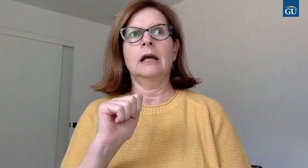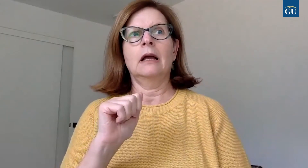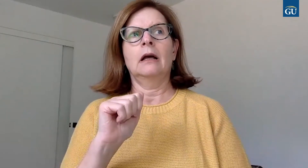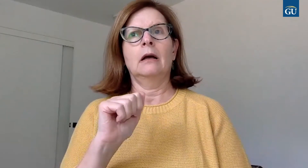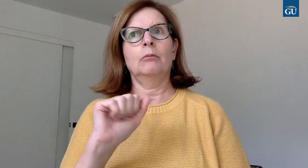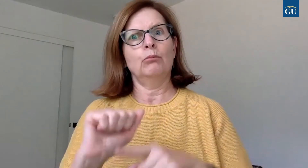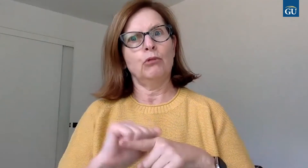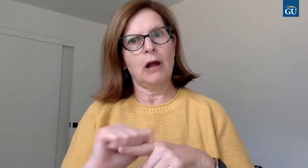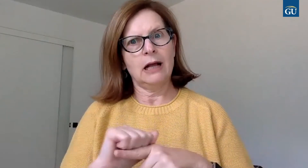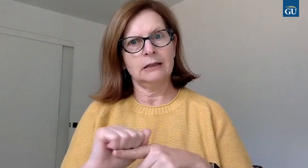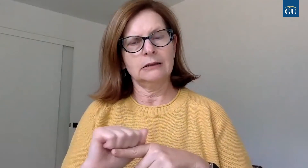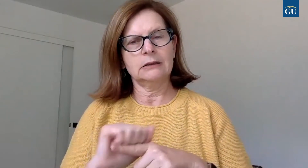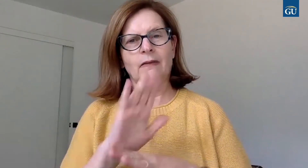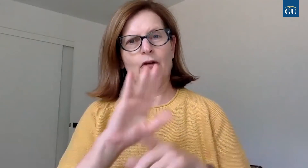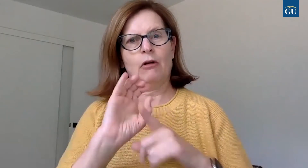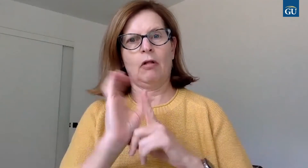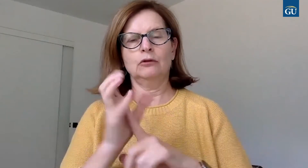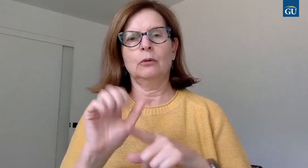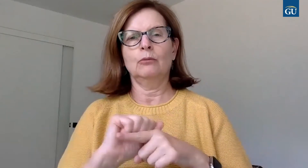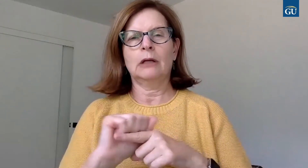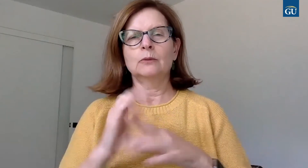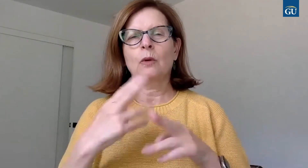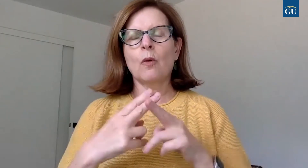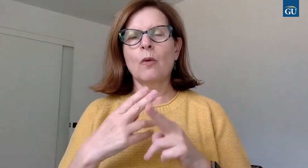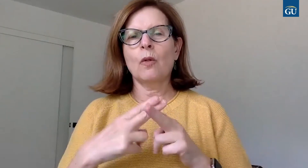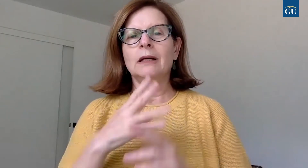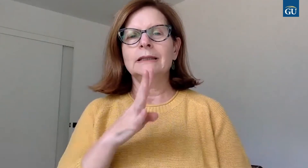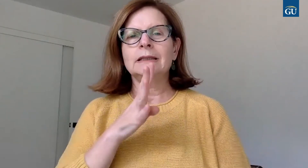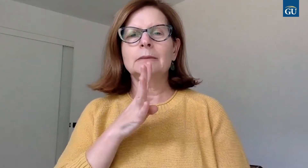Aboriginals would practice what is called speech taboo,